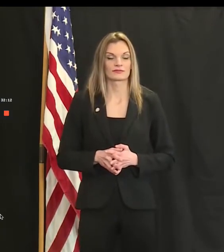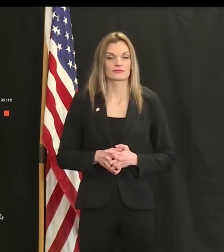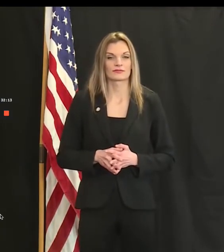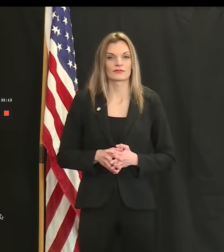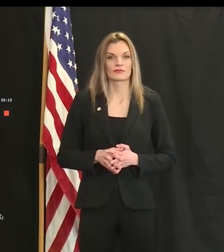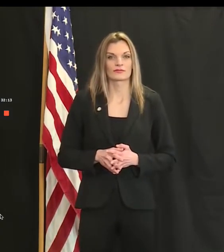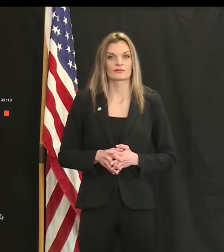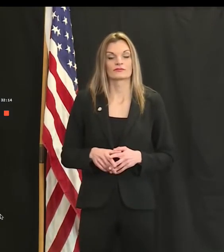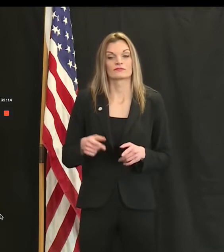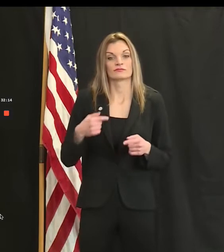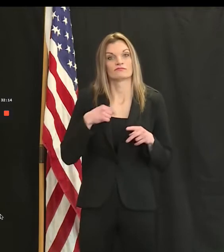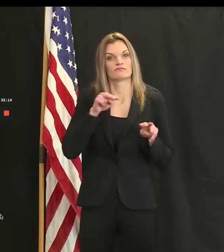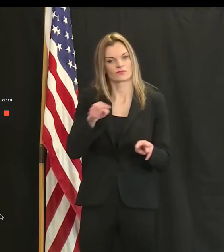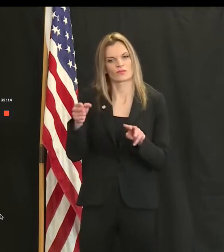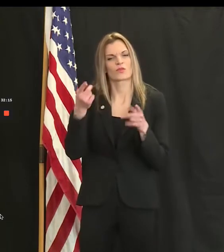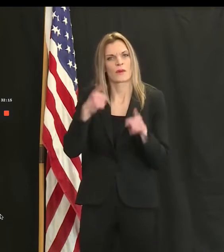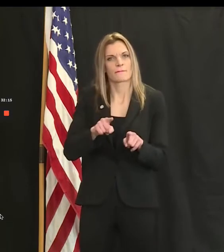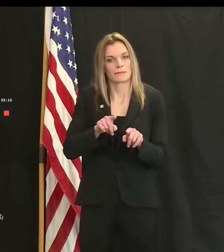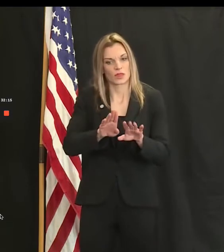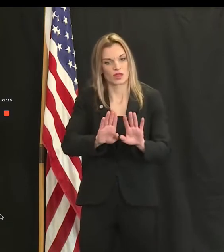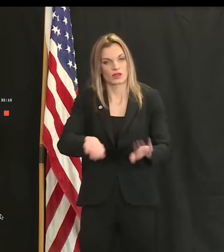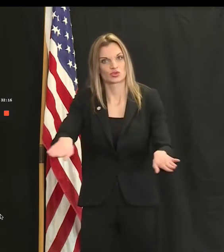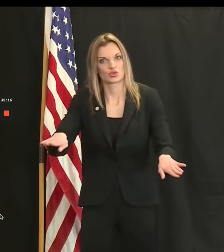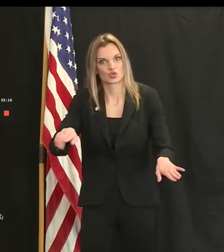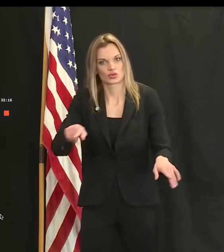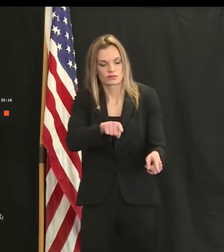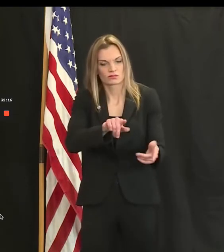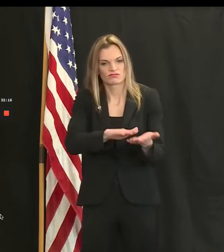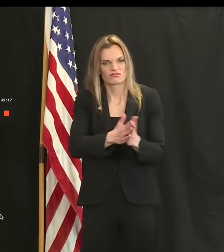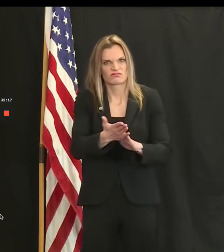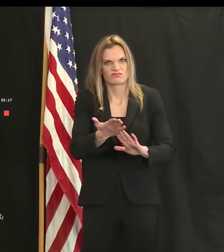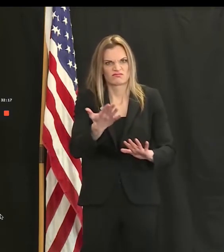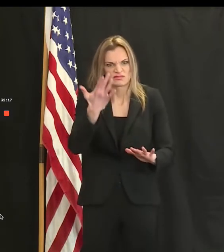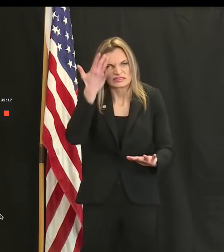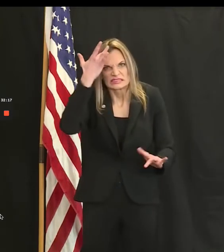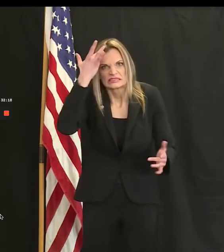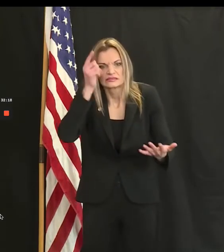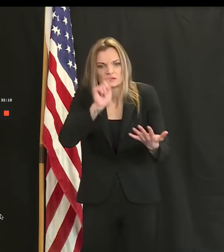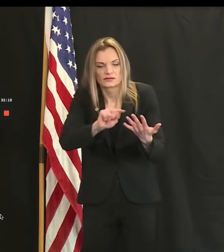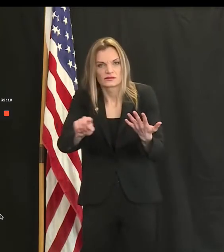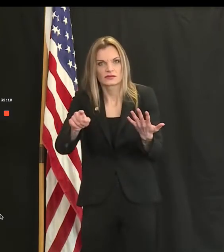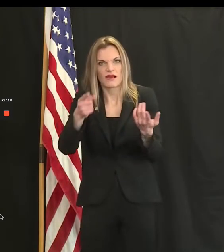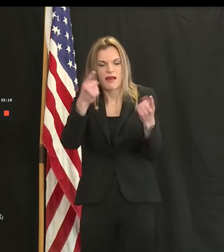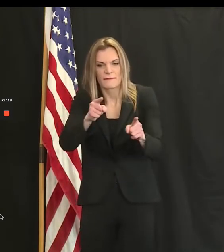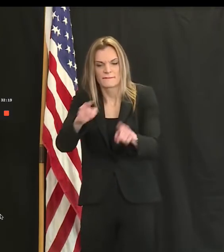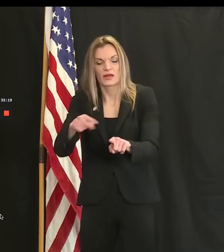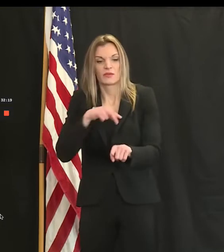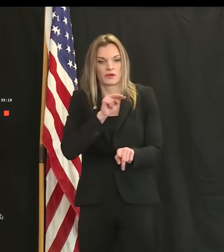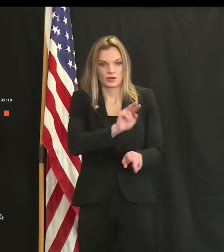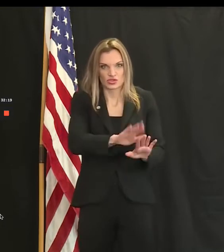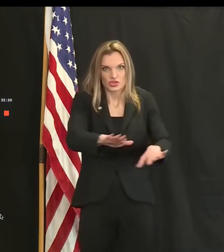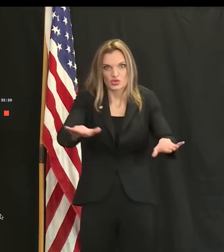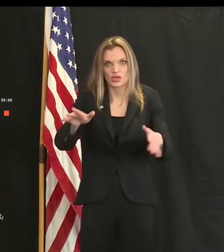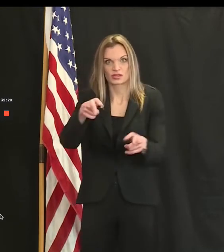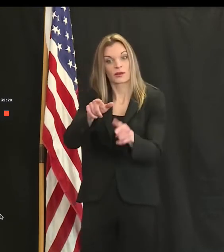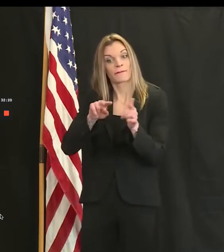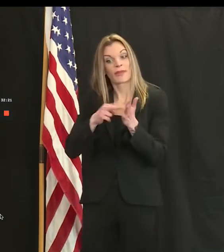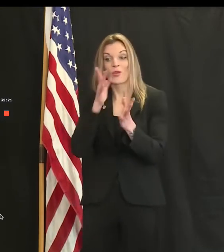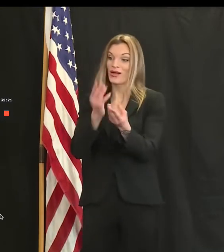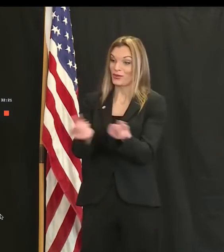damaging effects on children that will follow them for generations to come, we didn't put a price tag or come in